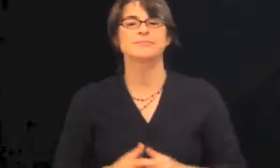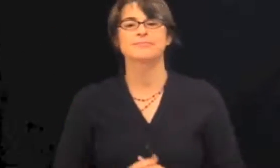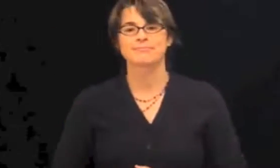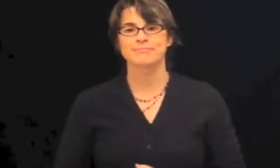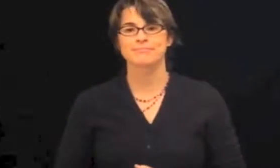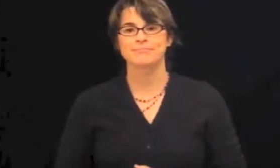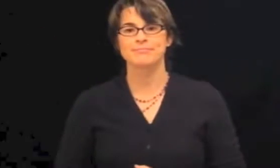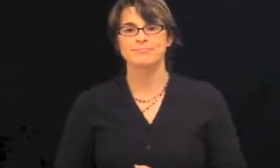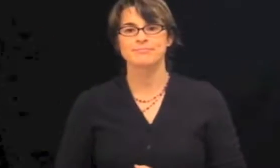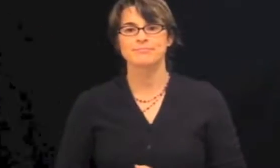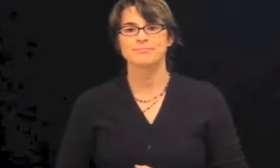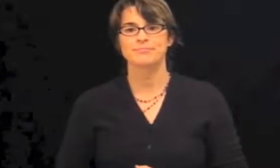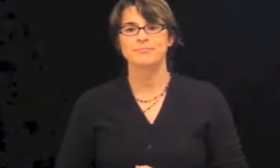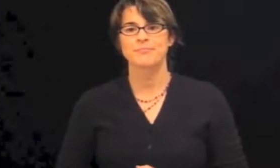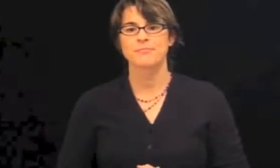Some adults also.